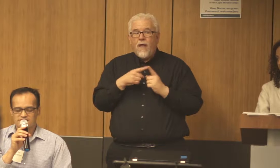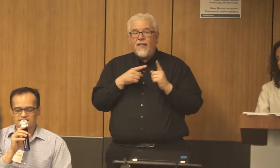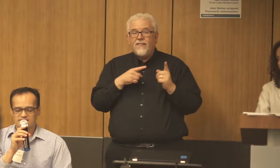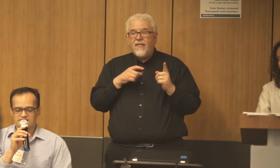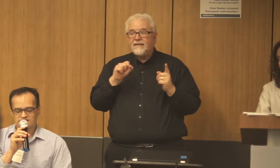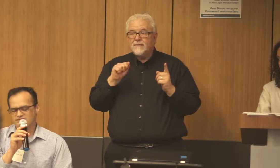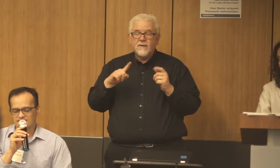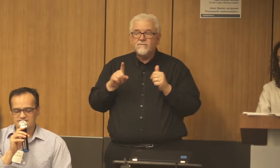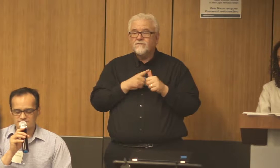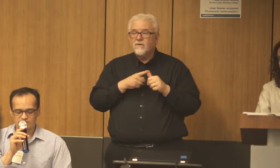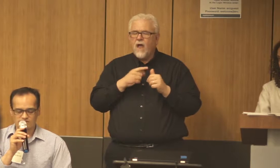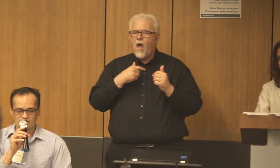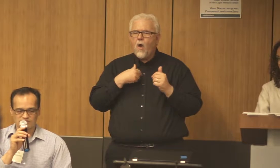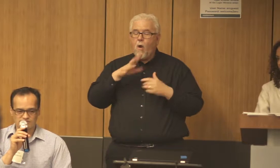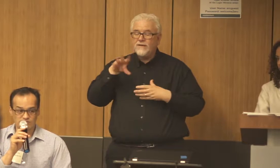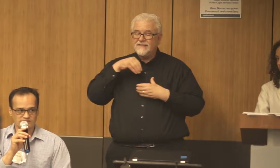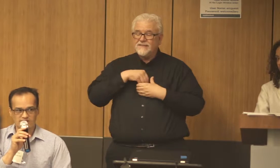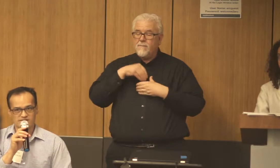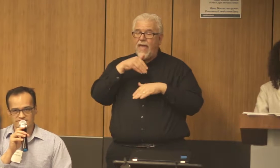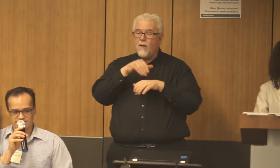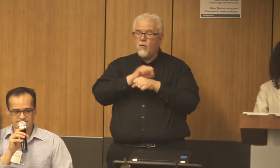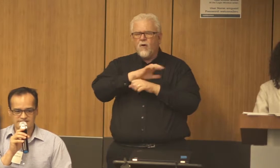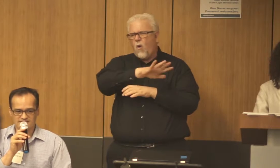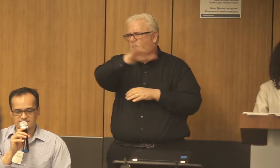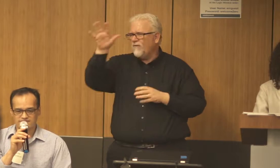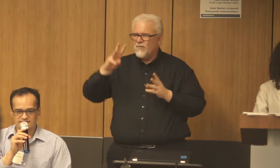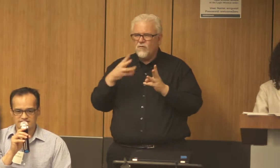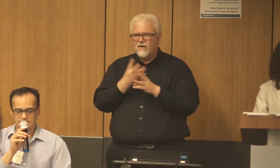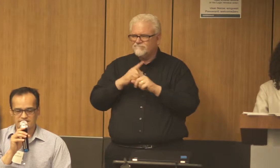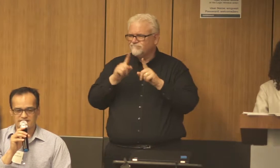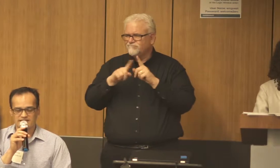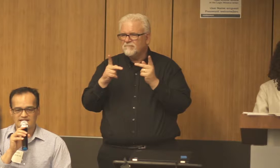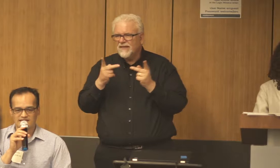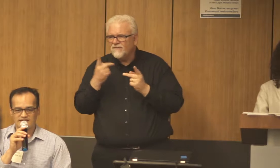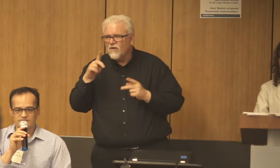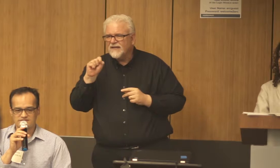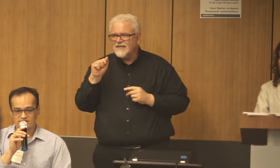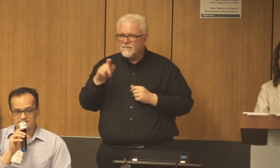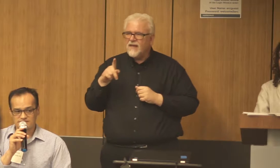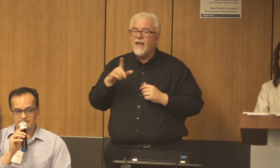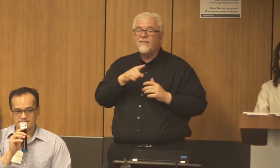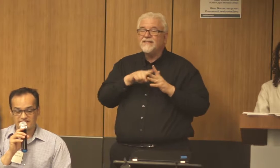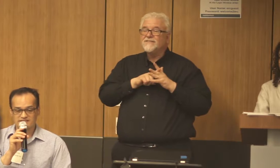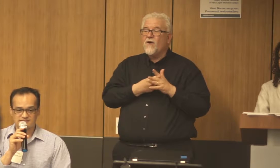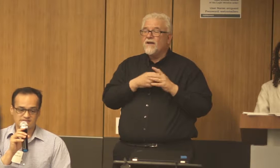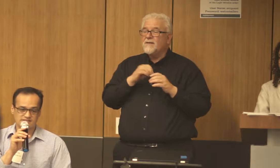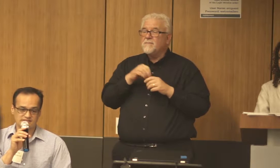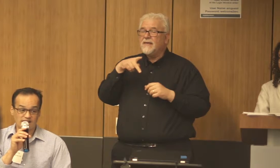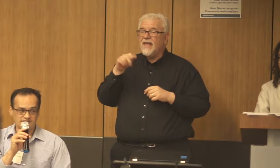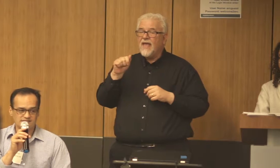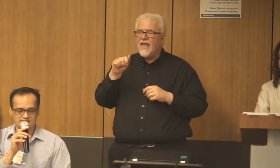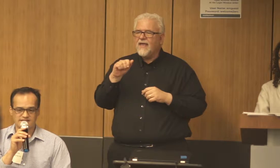started this, there's autism at work all over the world, all over different sites for SAP. And when they started this in Pennsylvania,